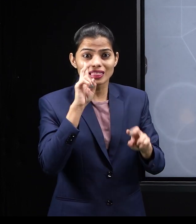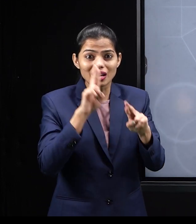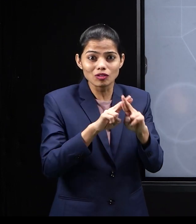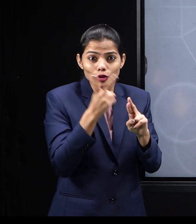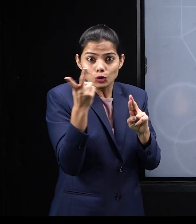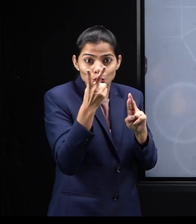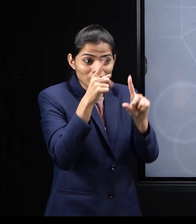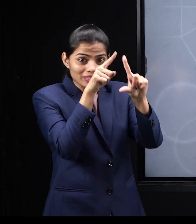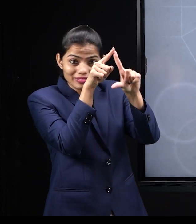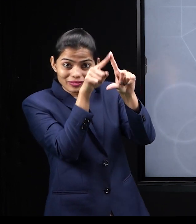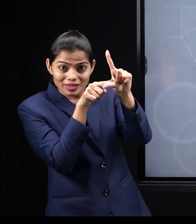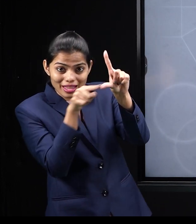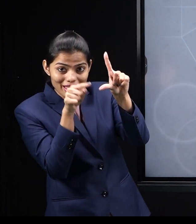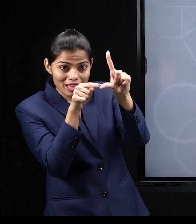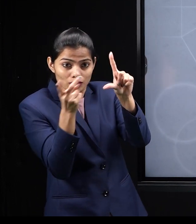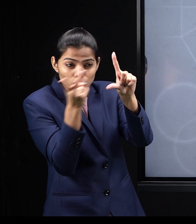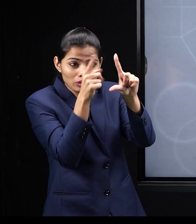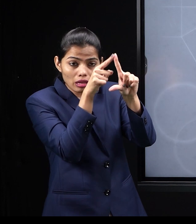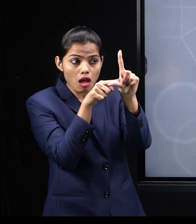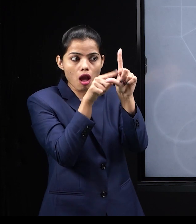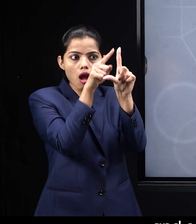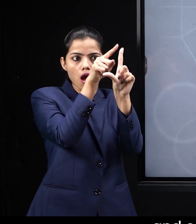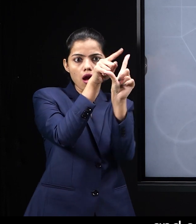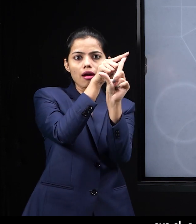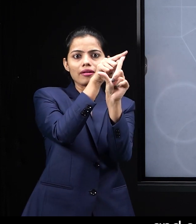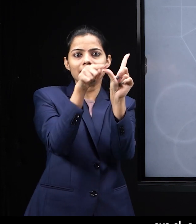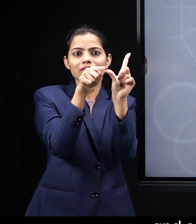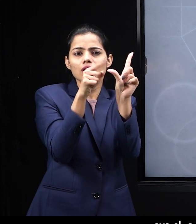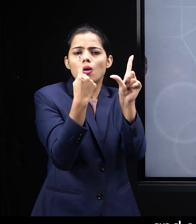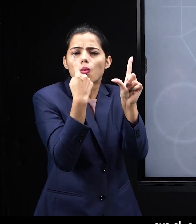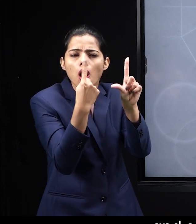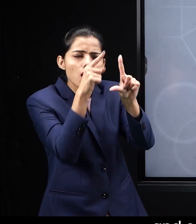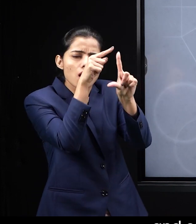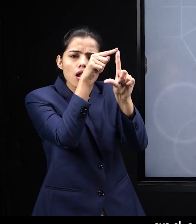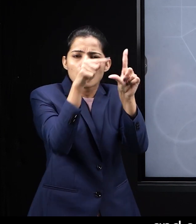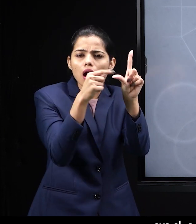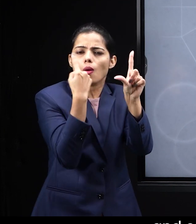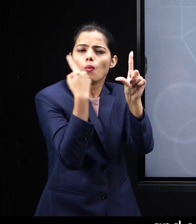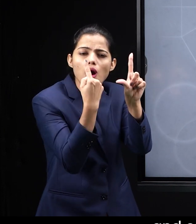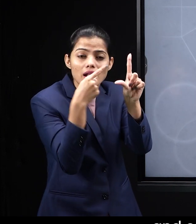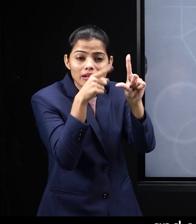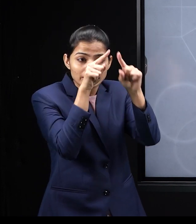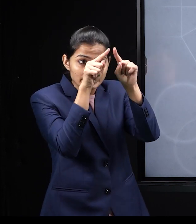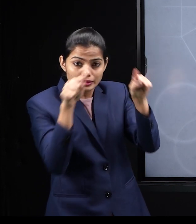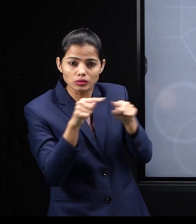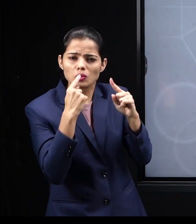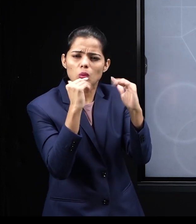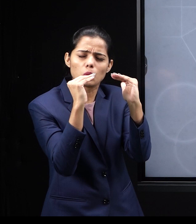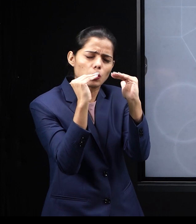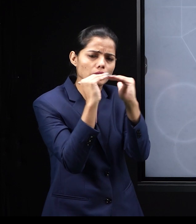If in two right triangles, the hypotenuse and one side of one triangle are equal to the hypotenuse